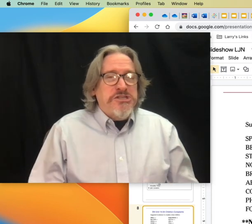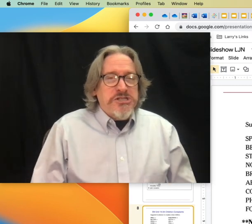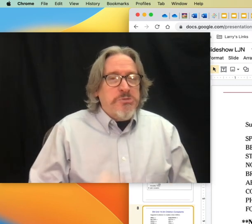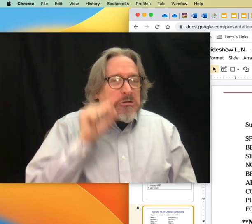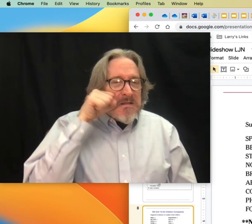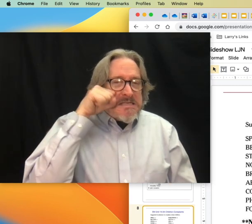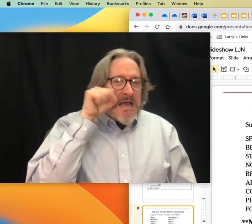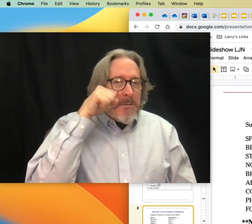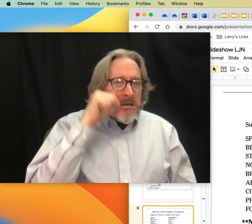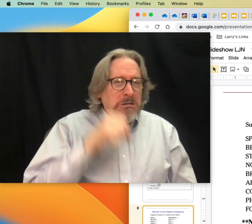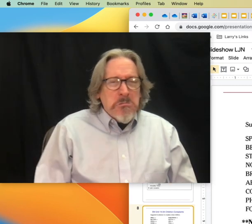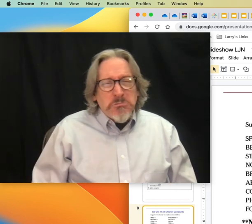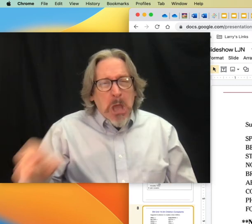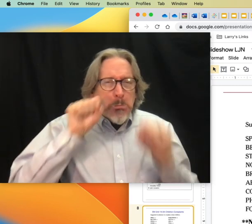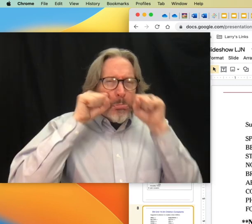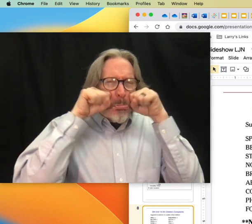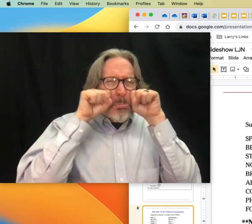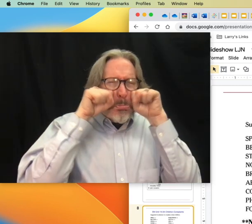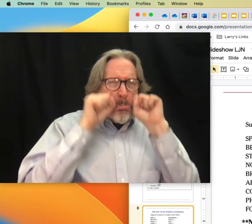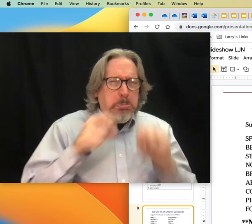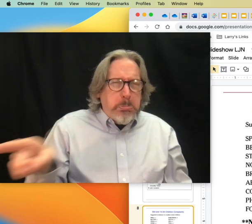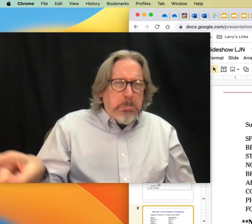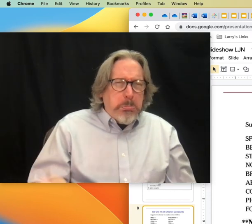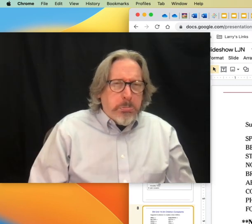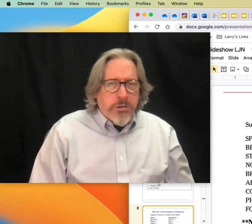If it's just sort of like sobbing,